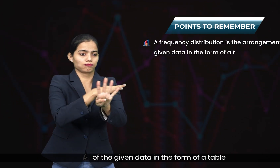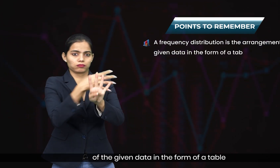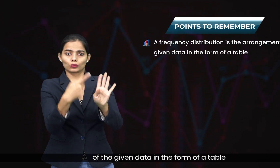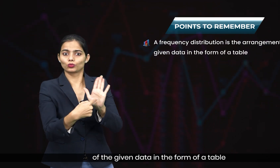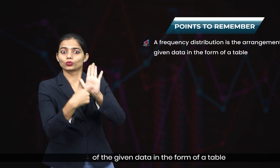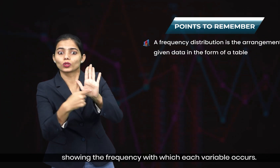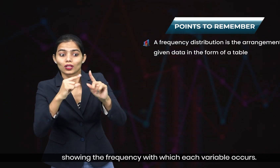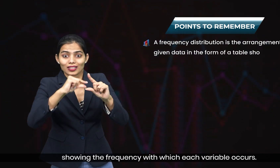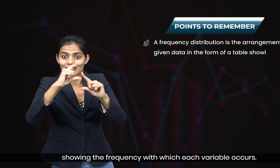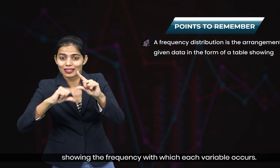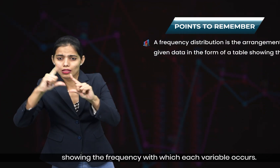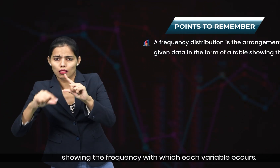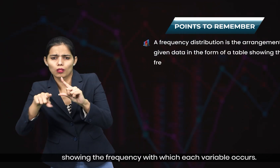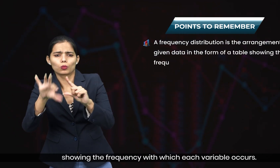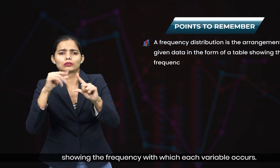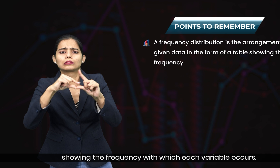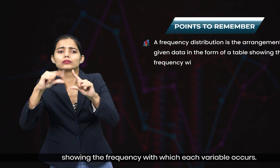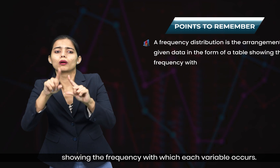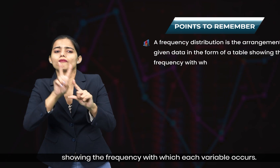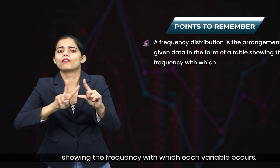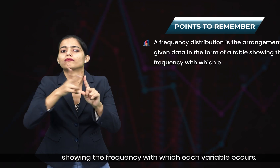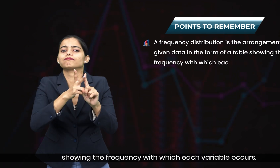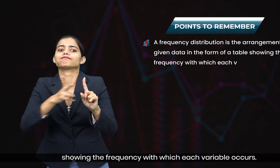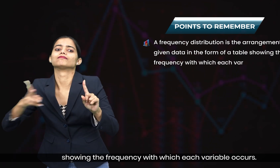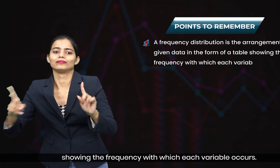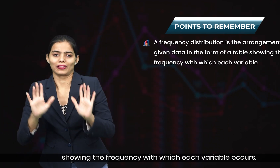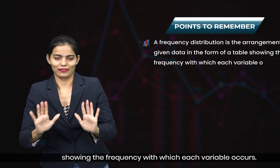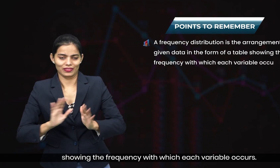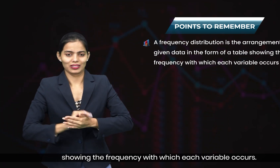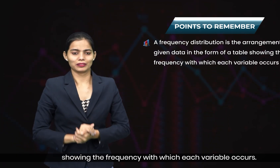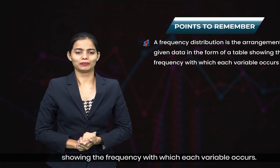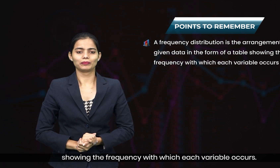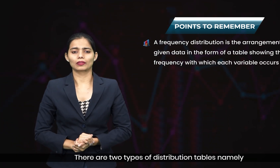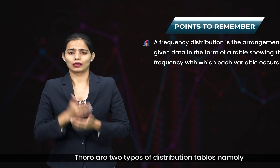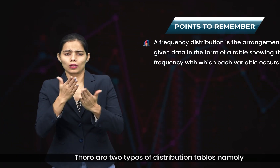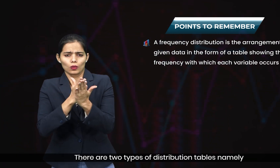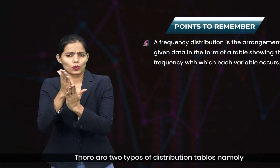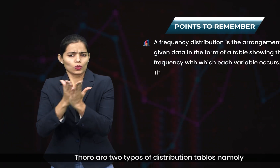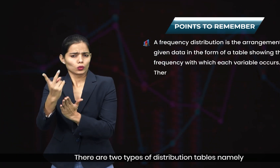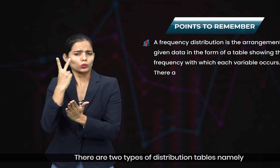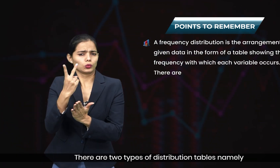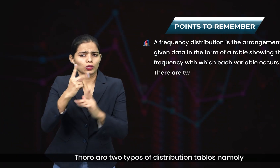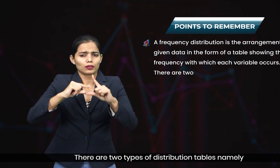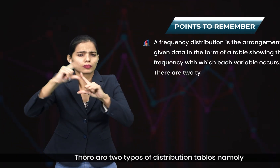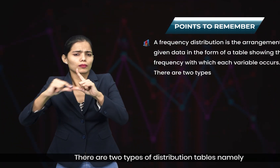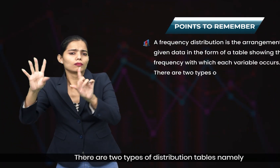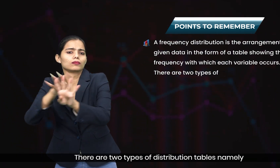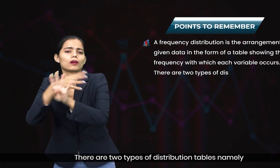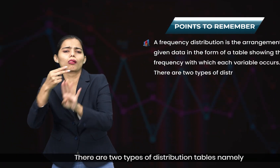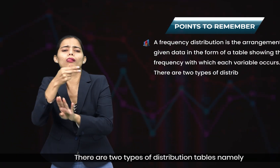table showing the frequency with which each variable occurs. There are two types of distribution